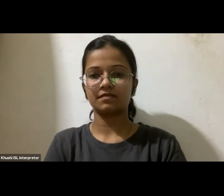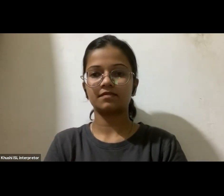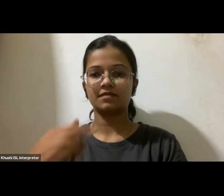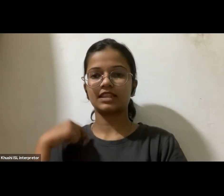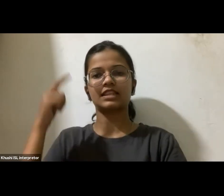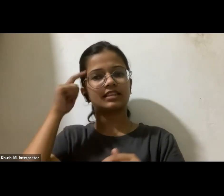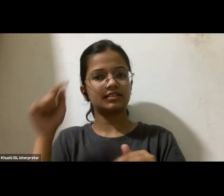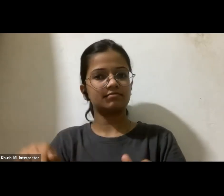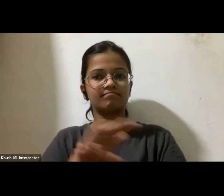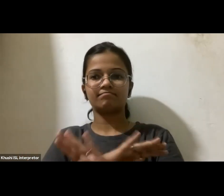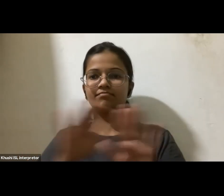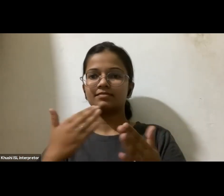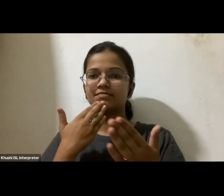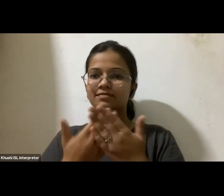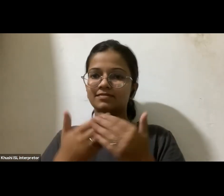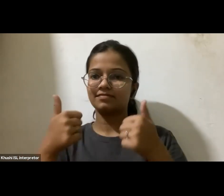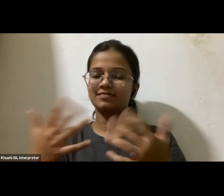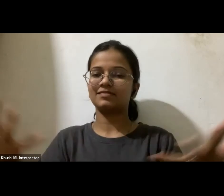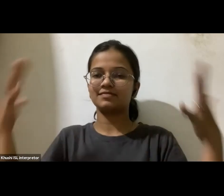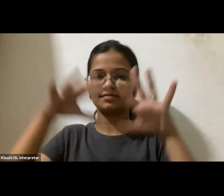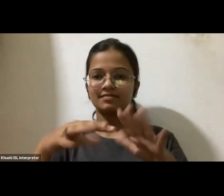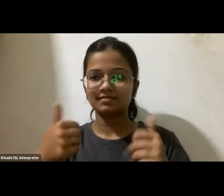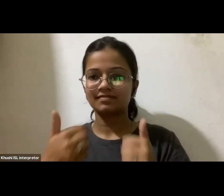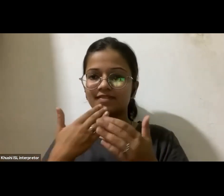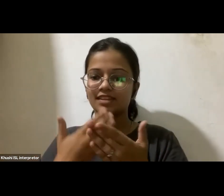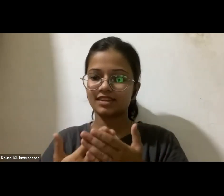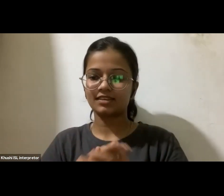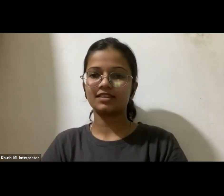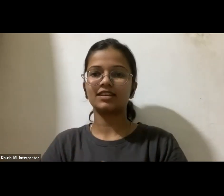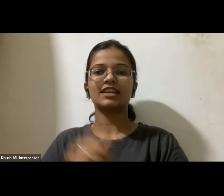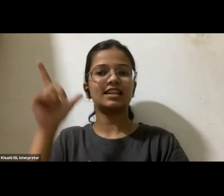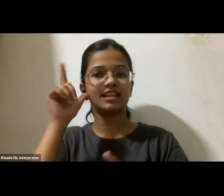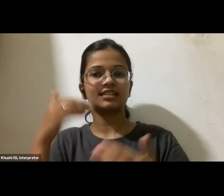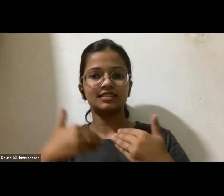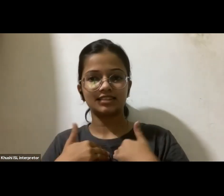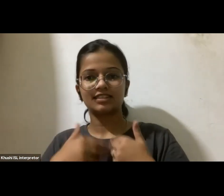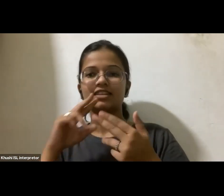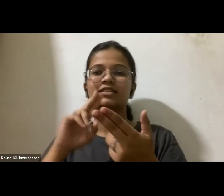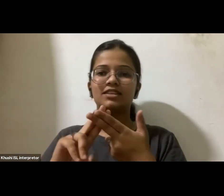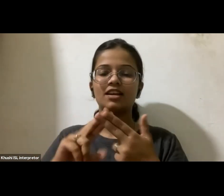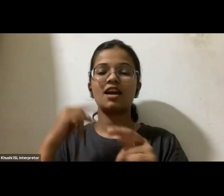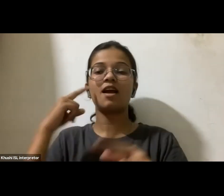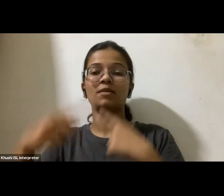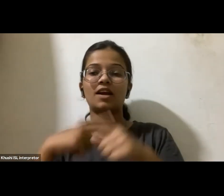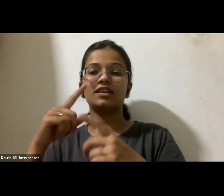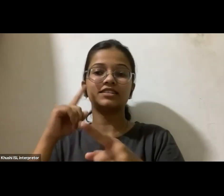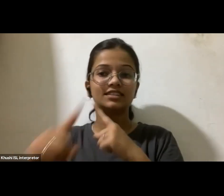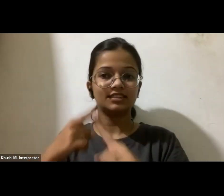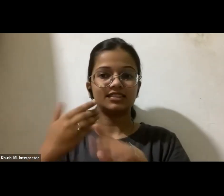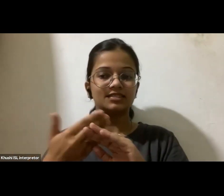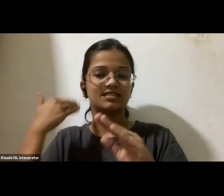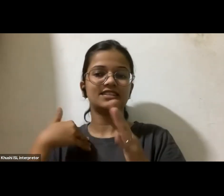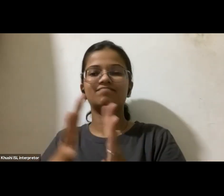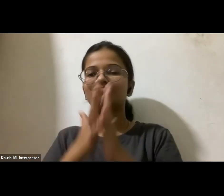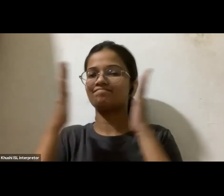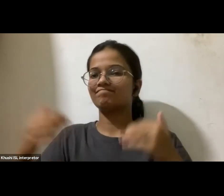for today. Thank you all for being here and listening to me talk about the history. It was a great session